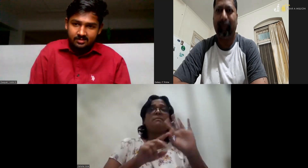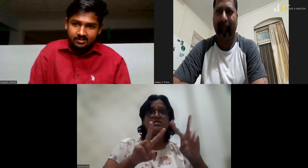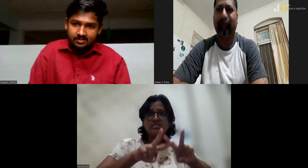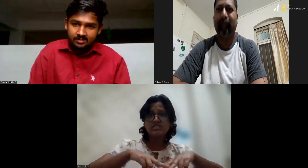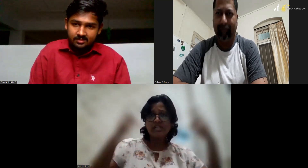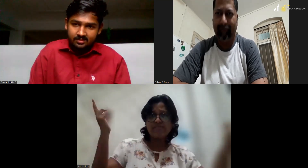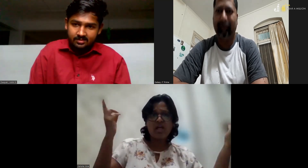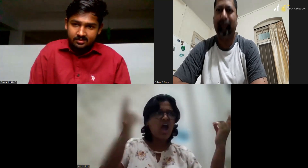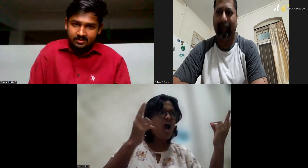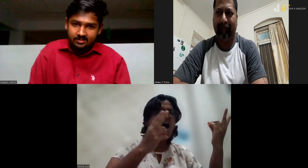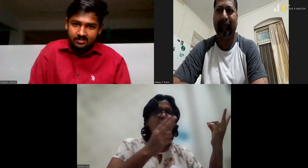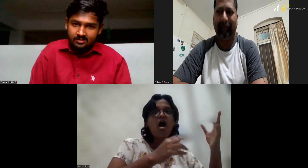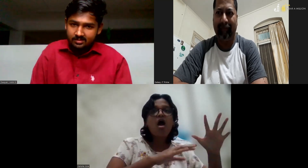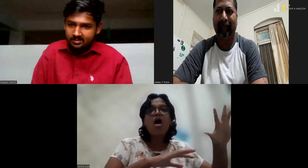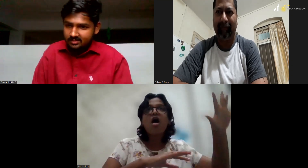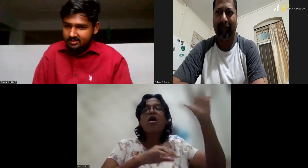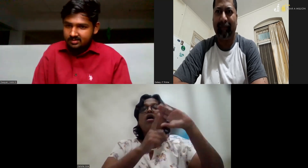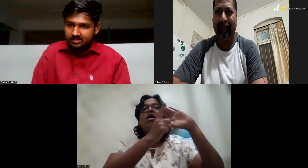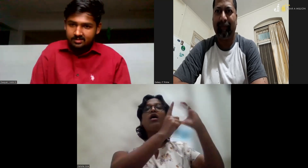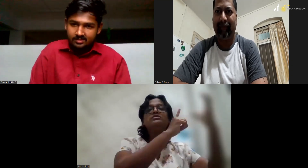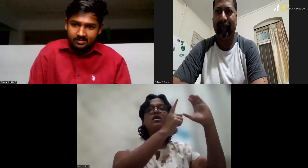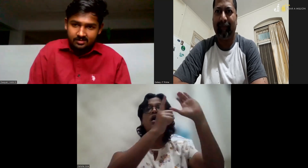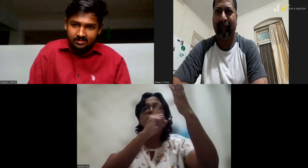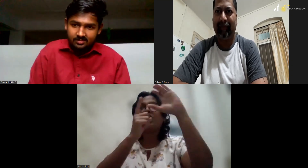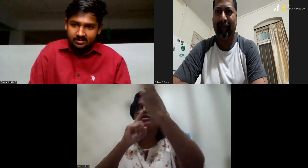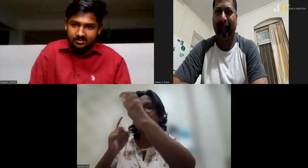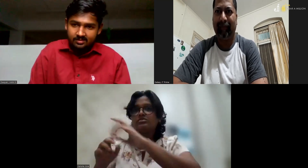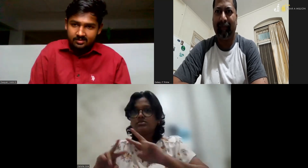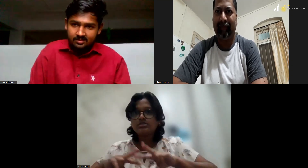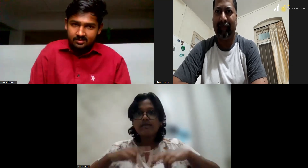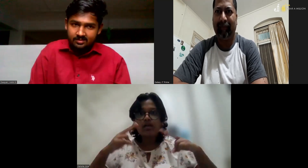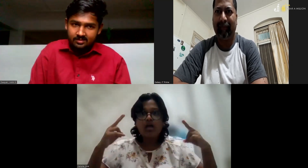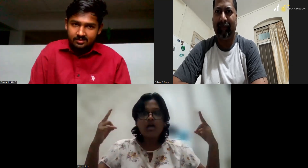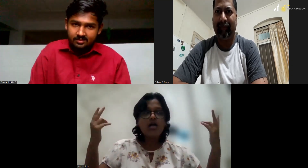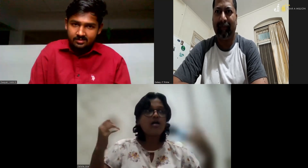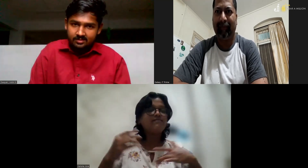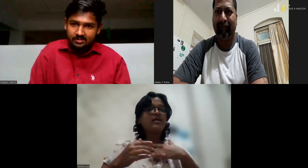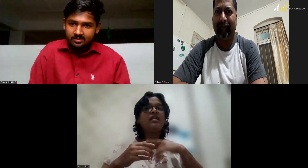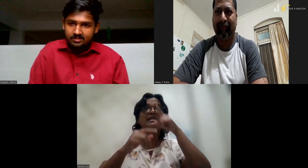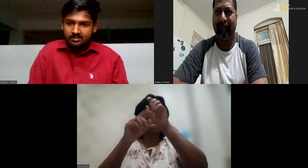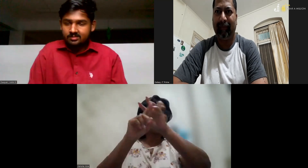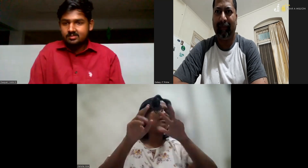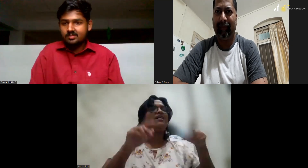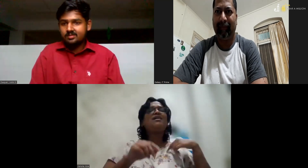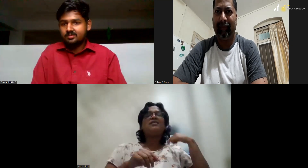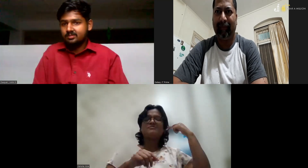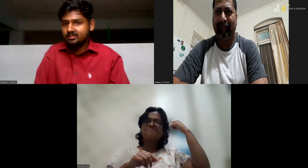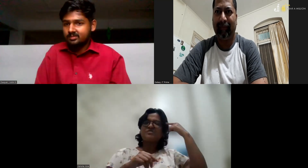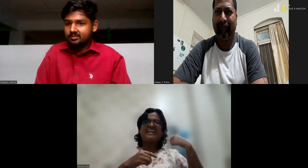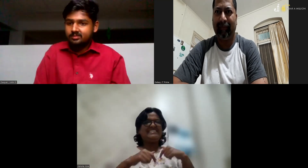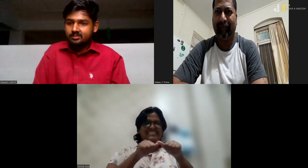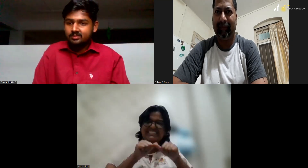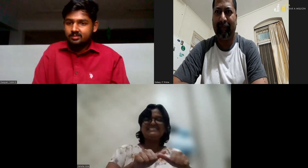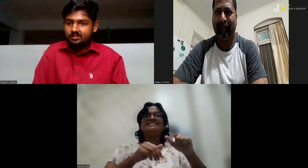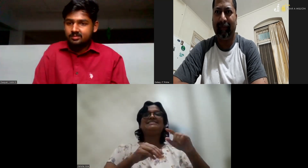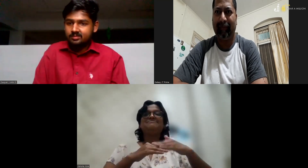very unique, I just experienced something different, like the cultural difference was there, and I could